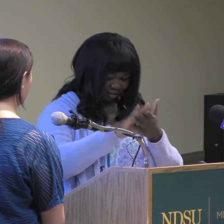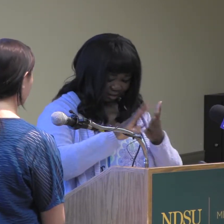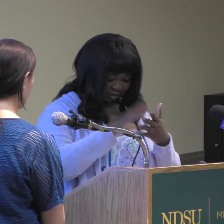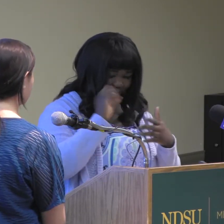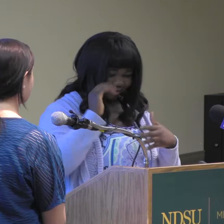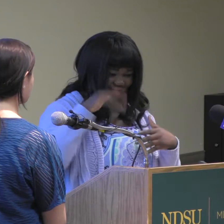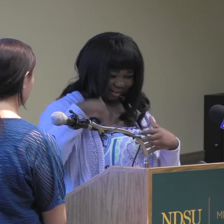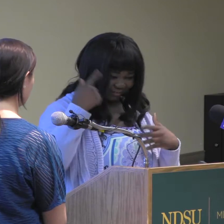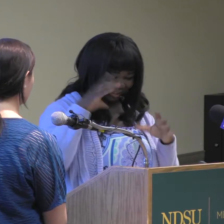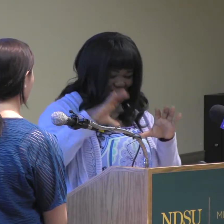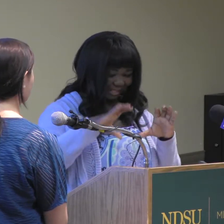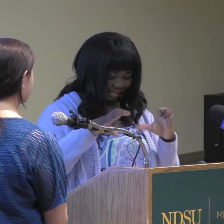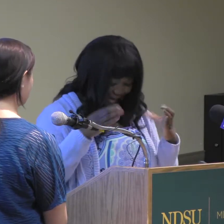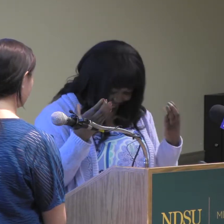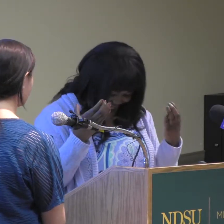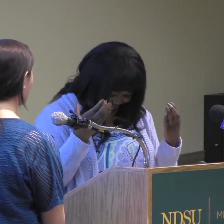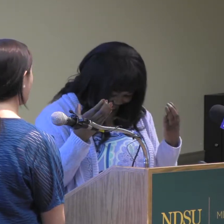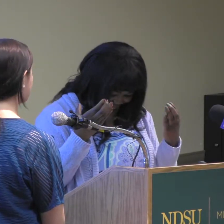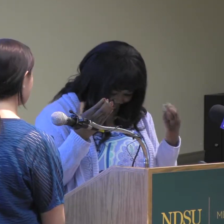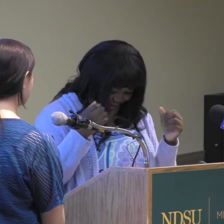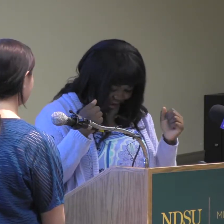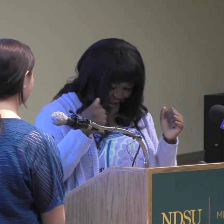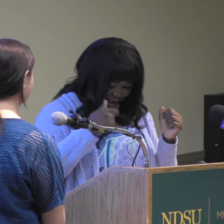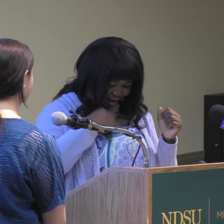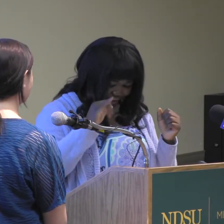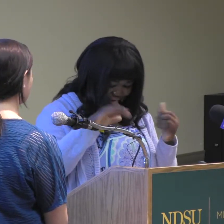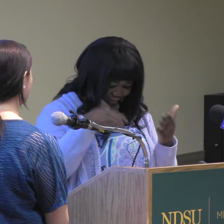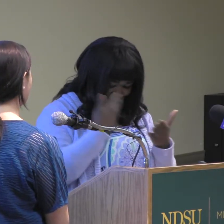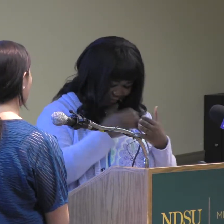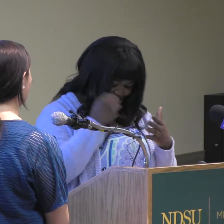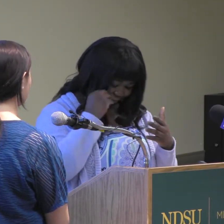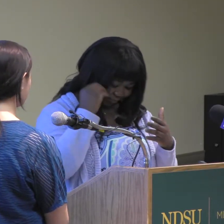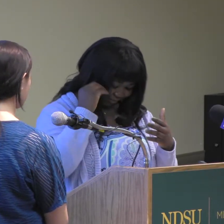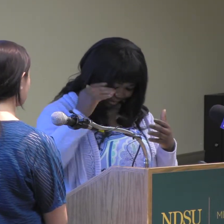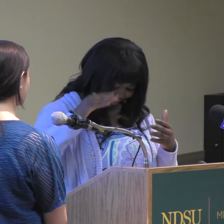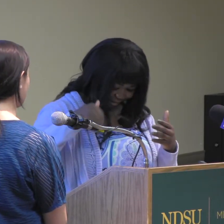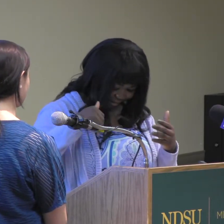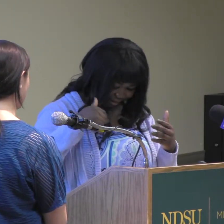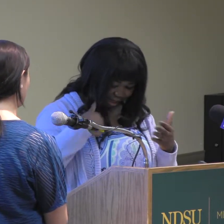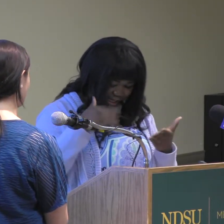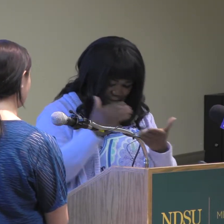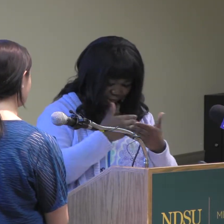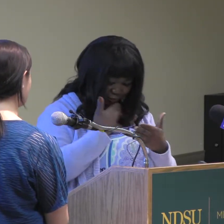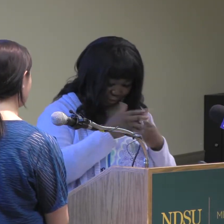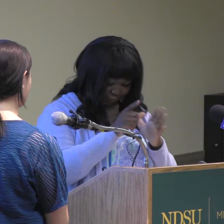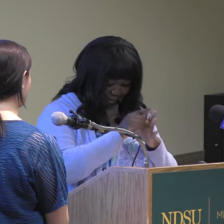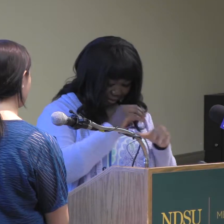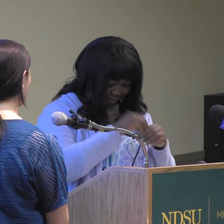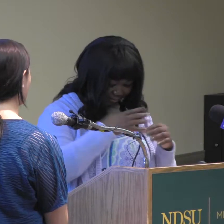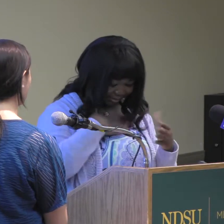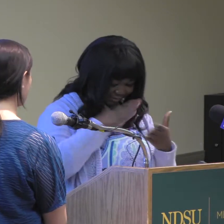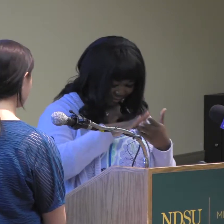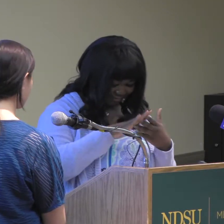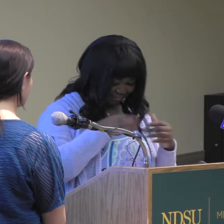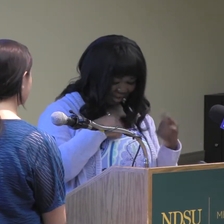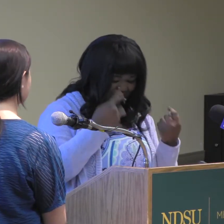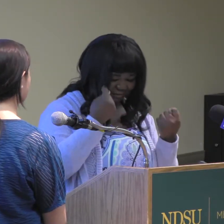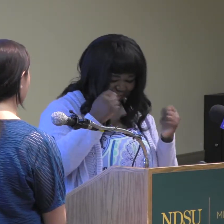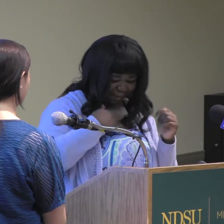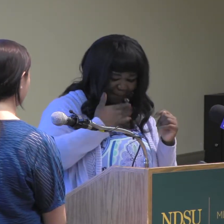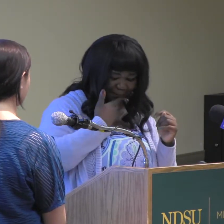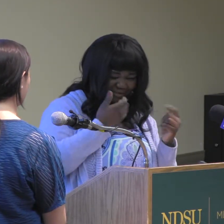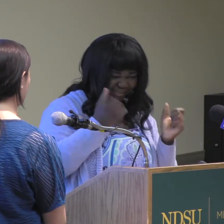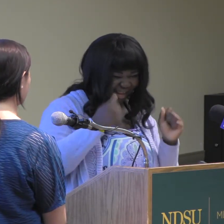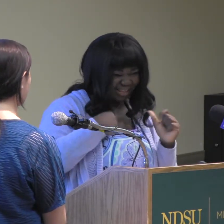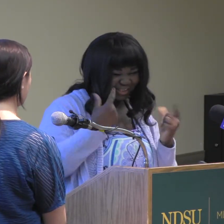And then I would walk to school. I was late for class, and I was also arriving home late. I earned good grades in